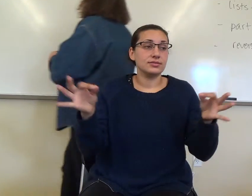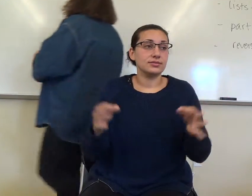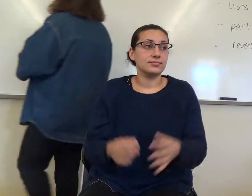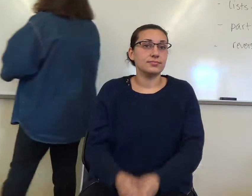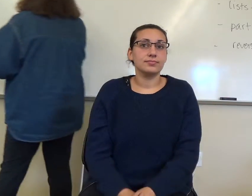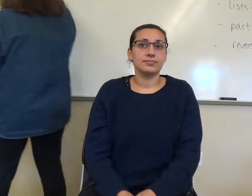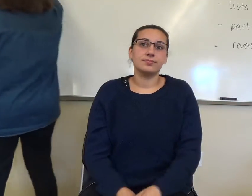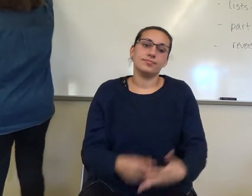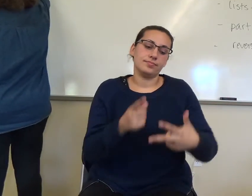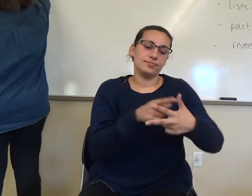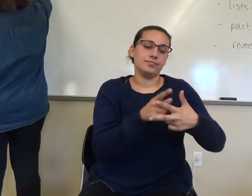Subject,